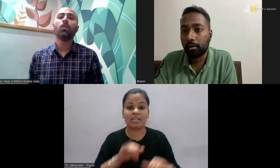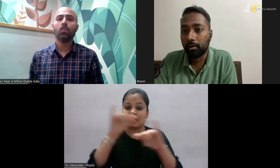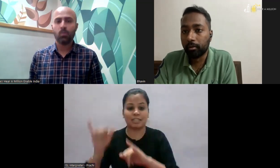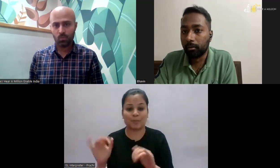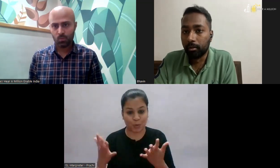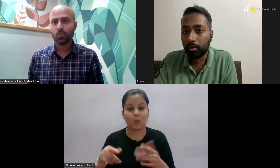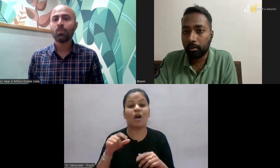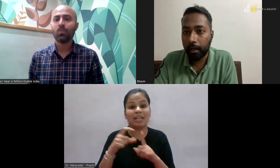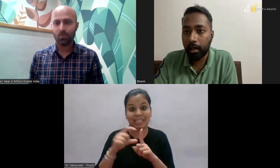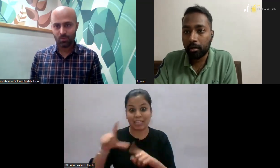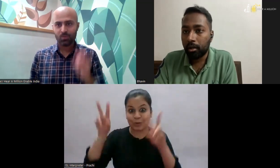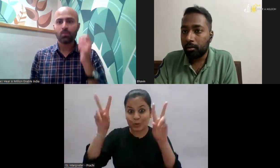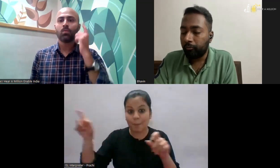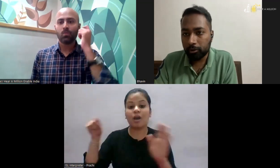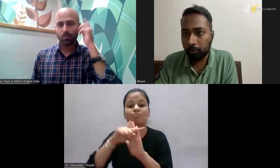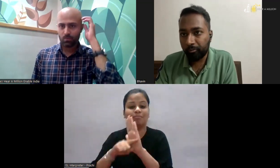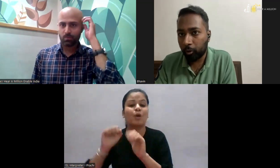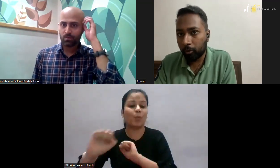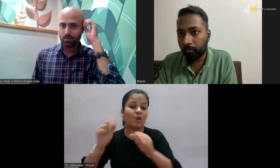license, right?